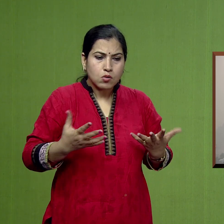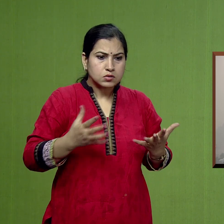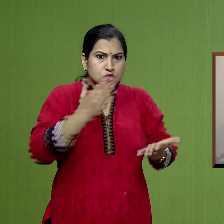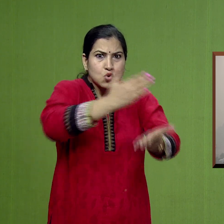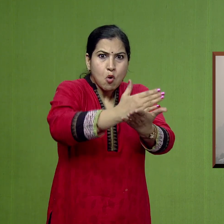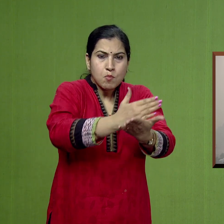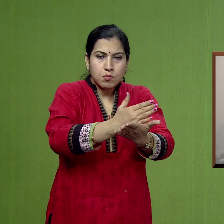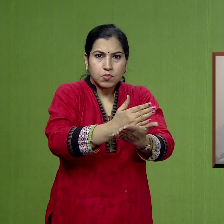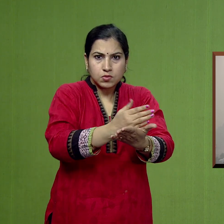pollution?